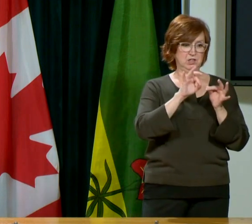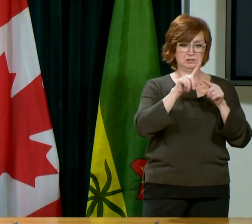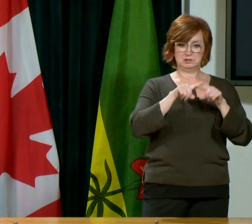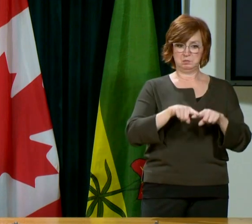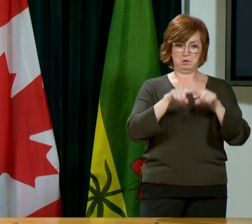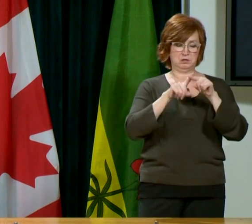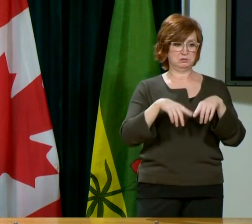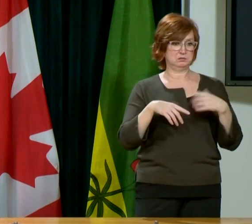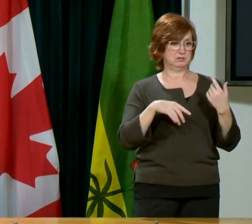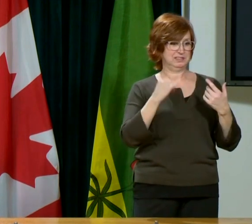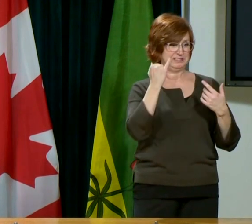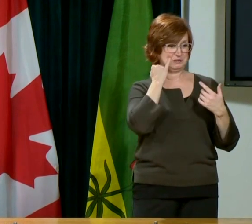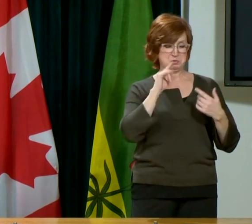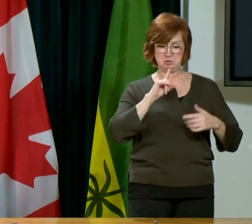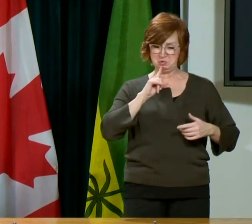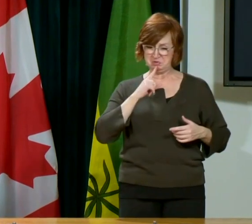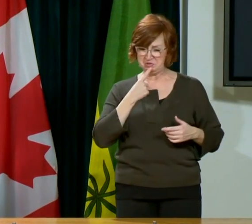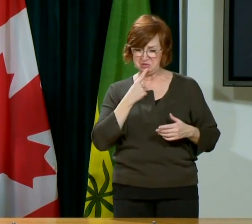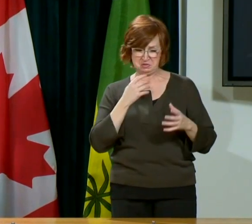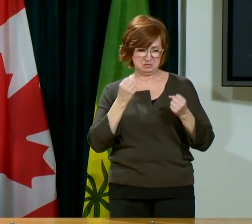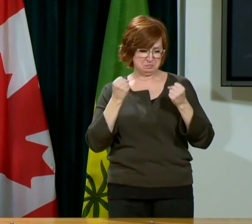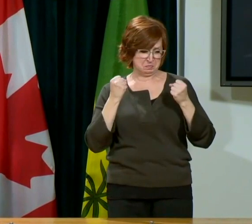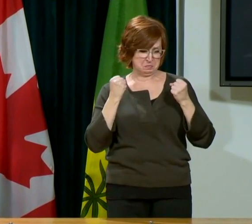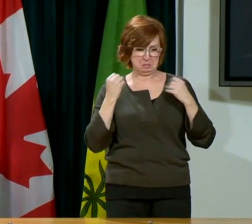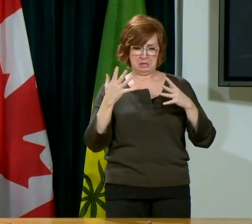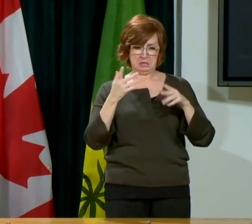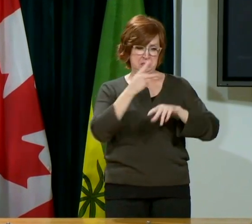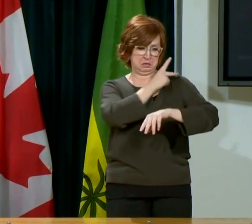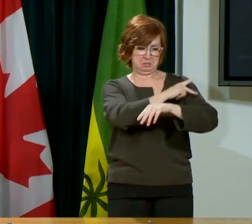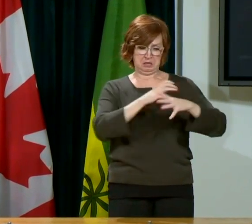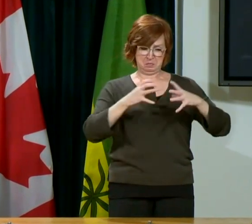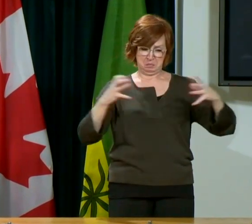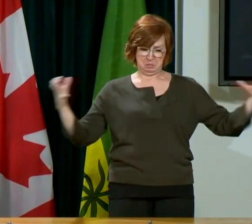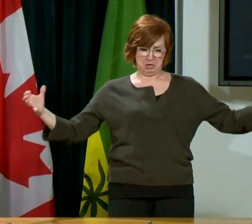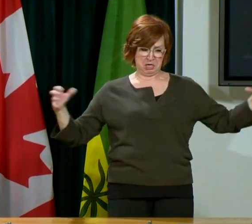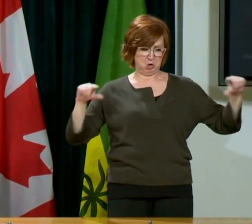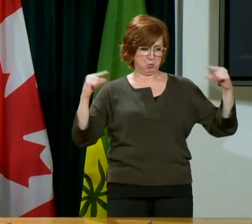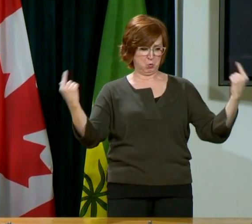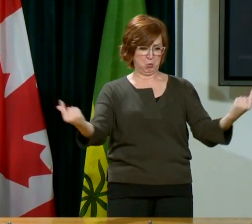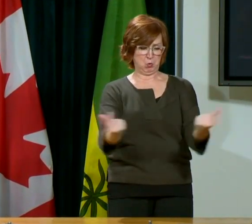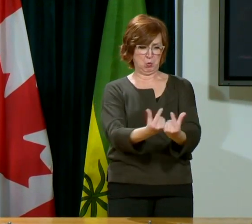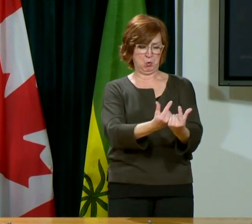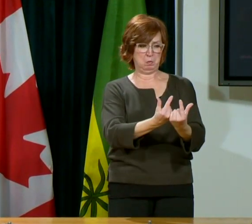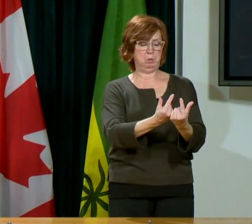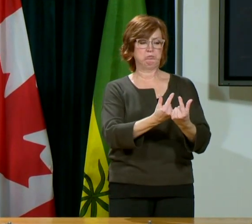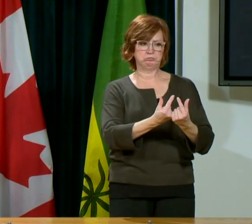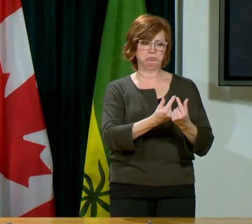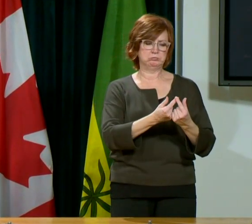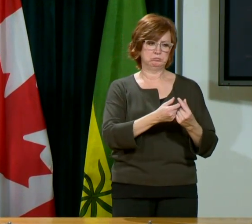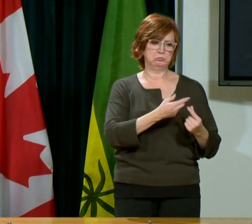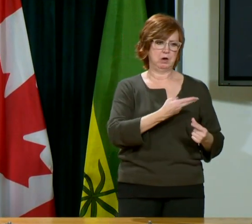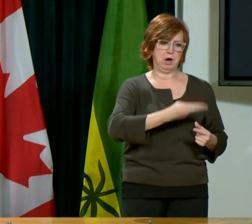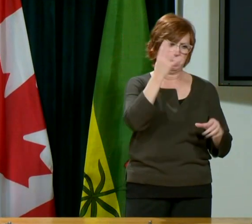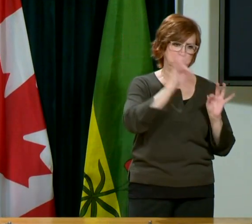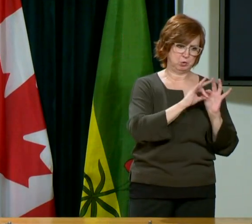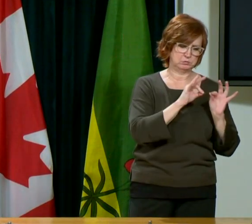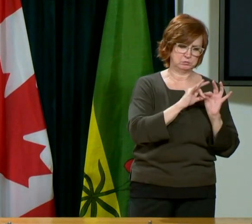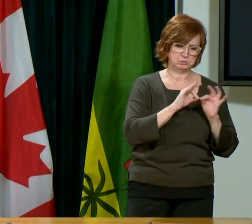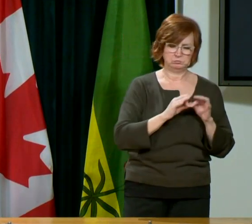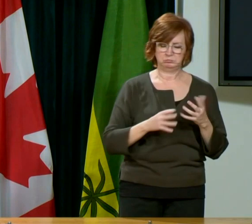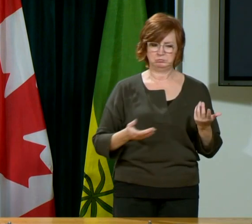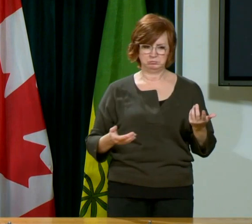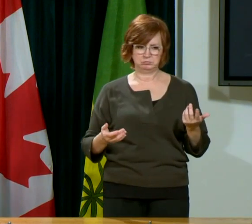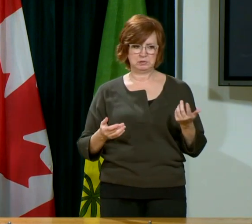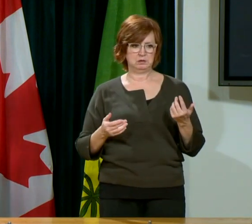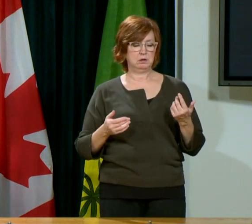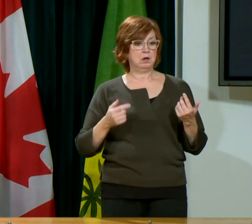what's happening with respect to patients in the province. As an example, the full operation of a field